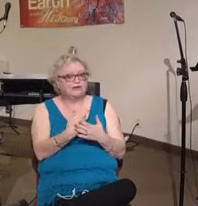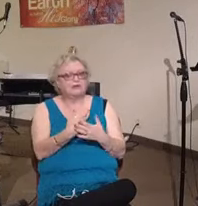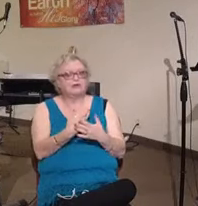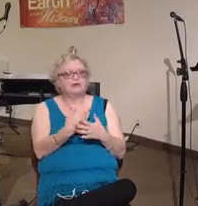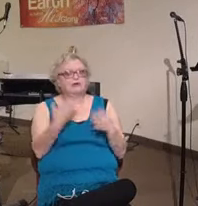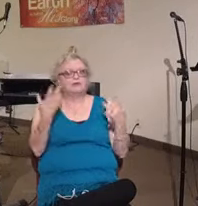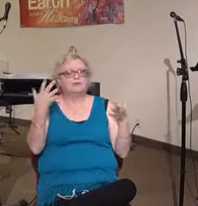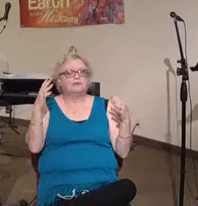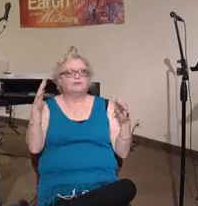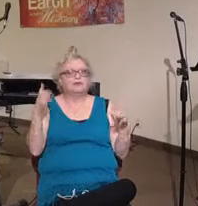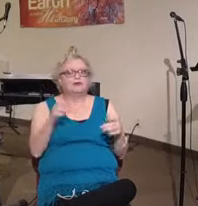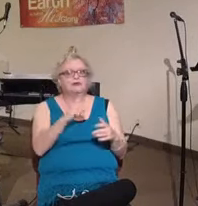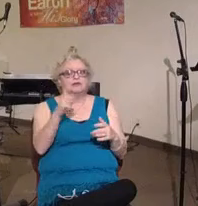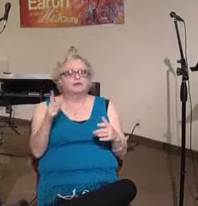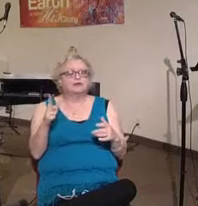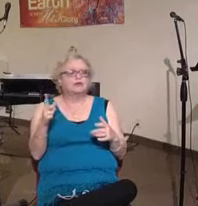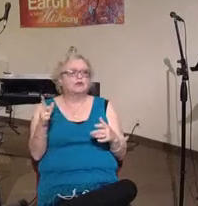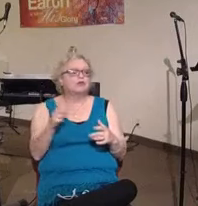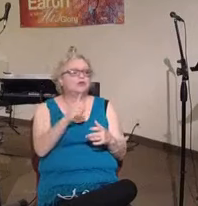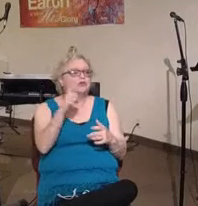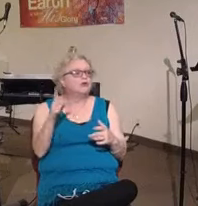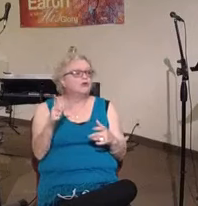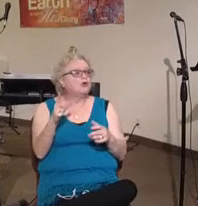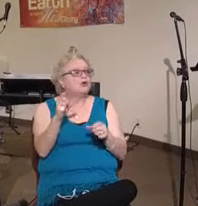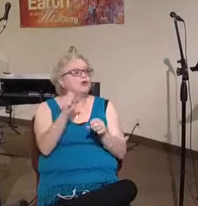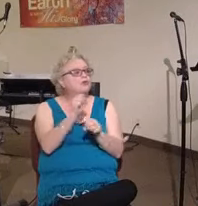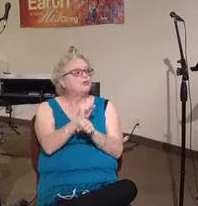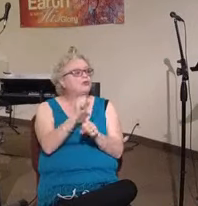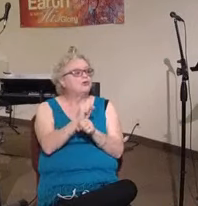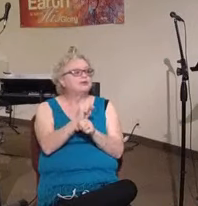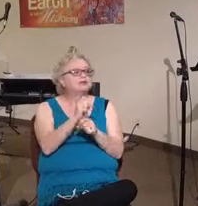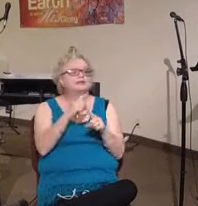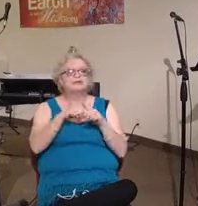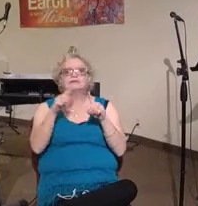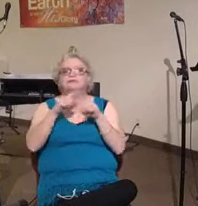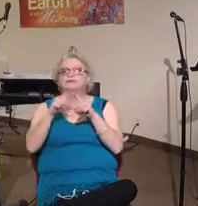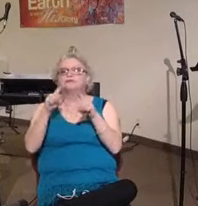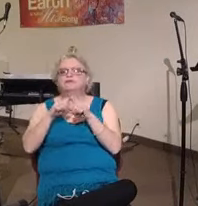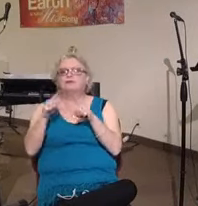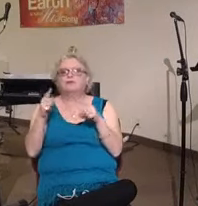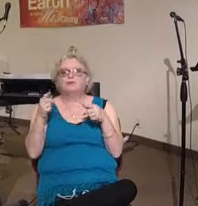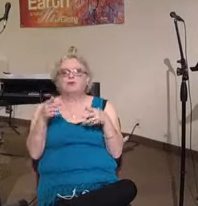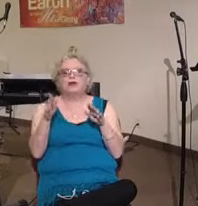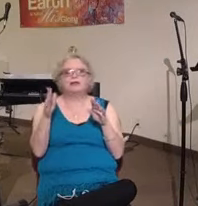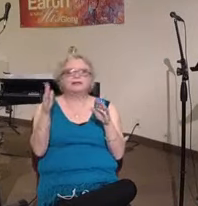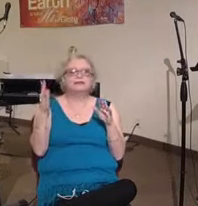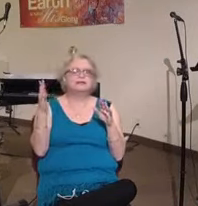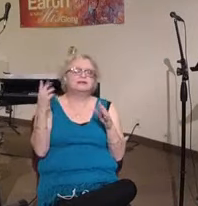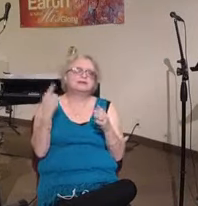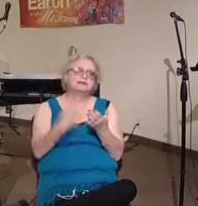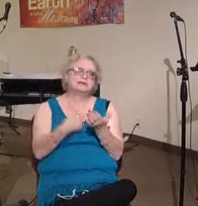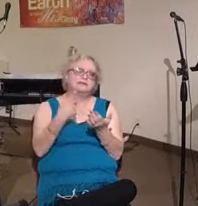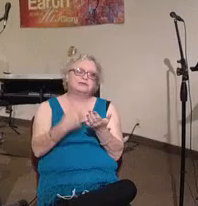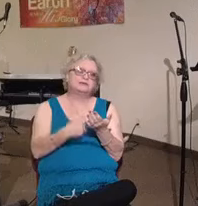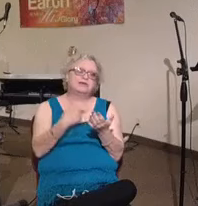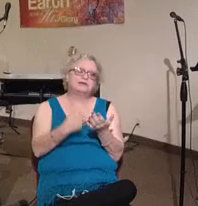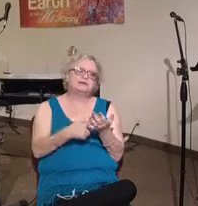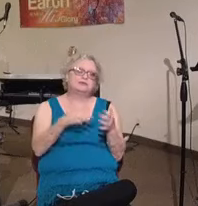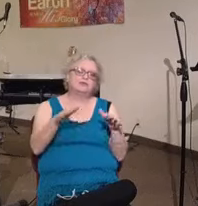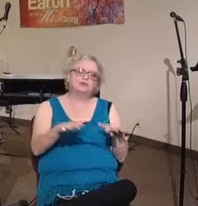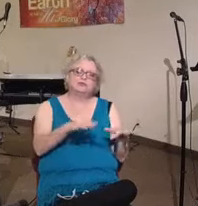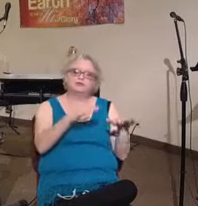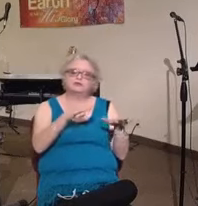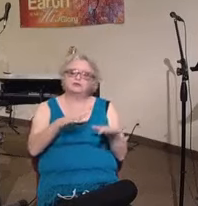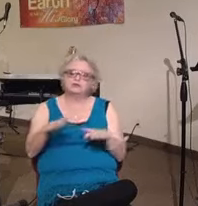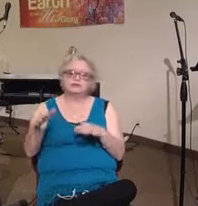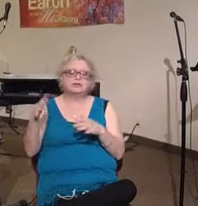The Lord works in a lot of ways. Sometimes it's very subtle, sometimes a mighty rushing wind. Sometimes there were several just laid